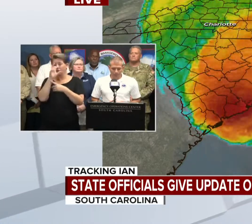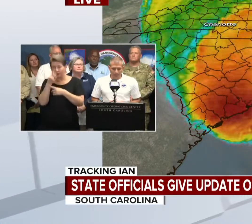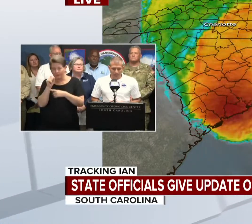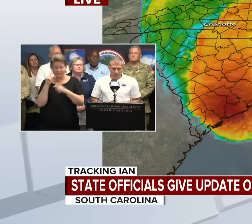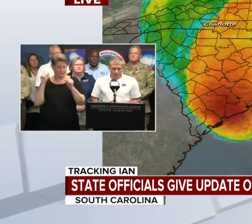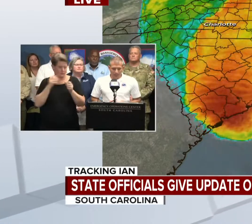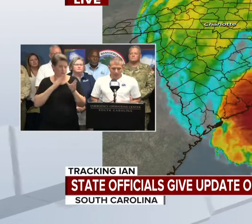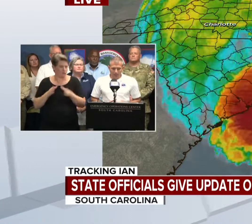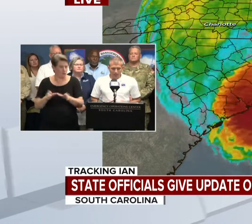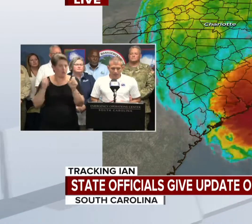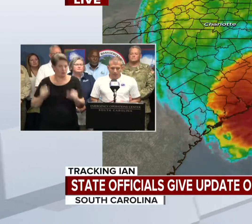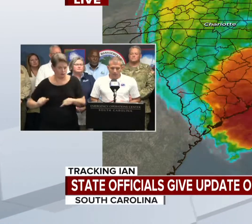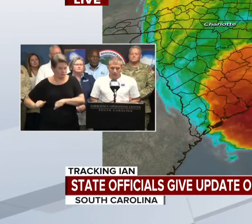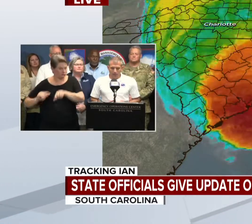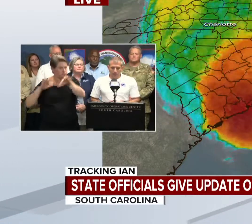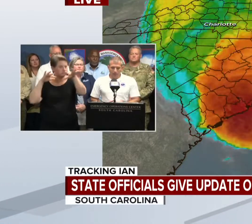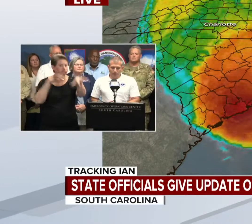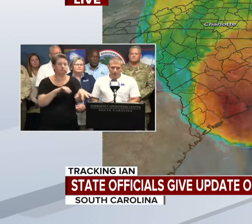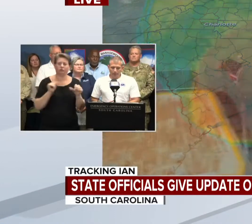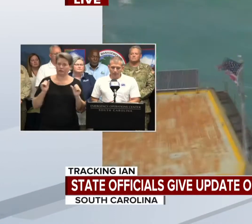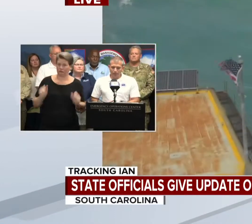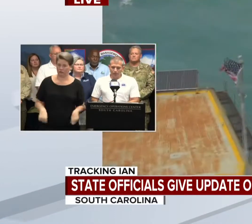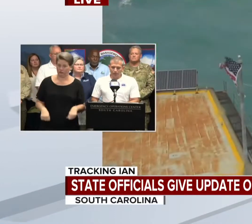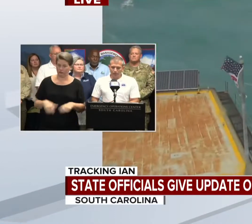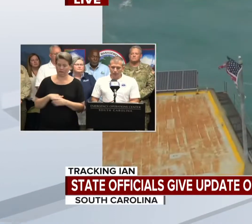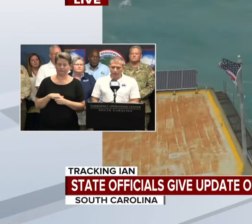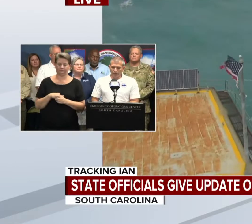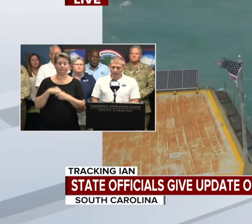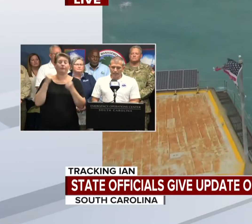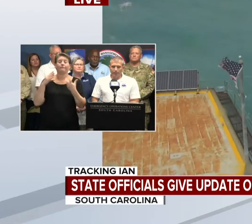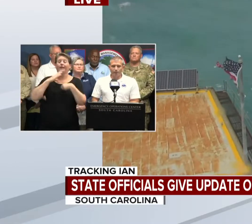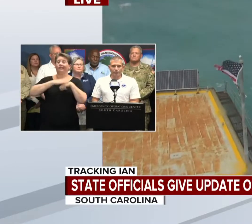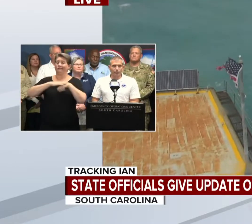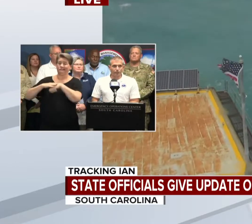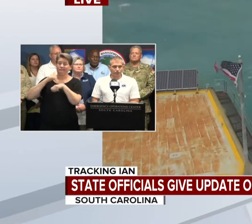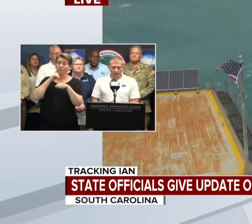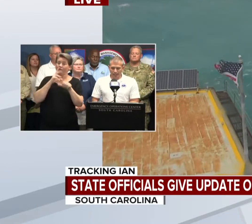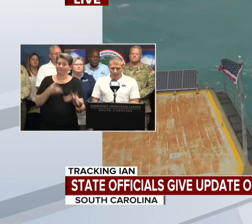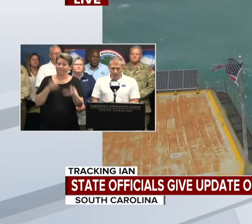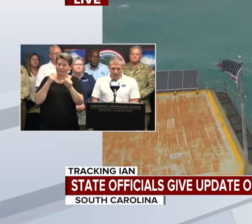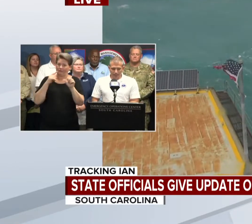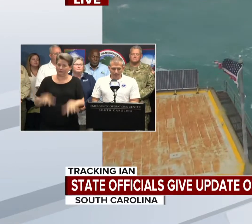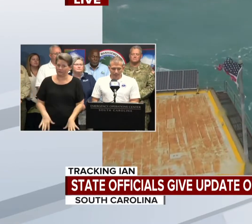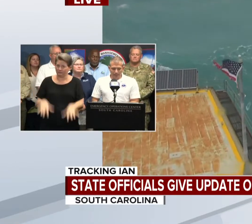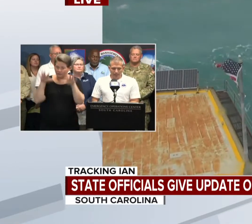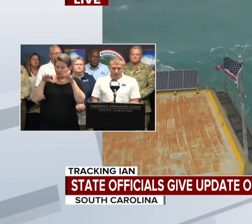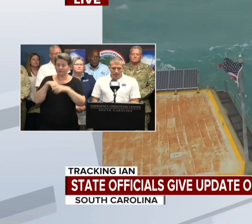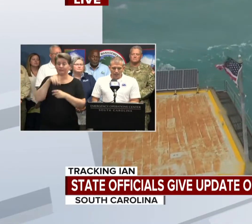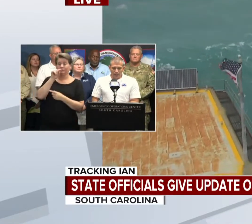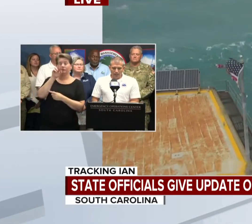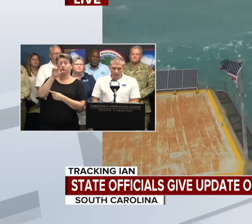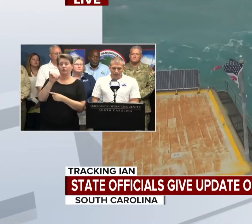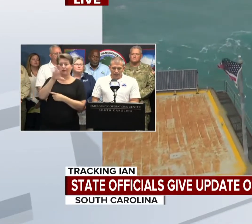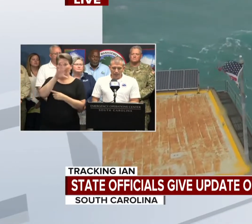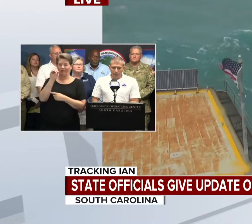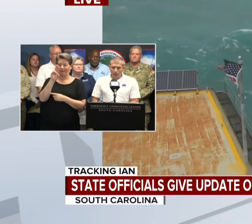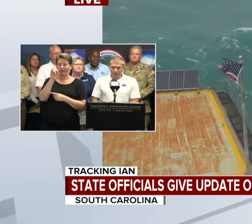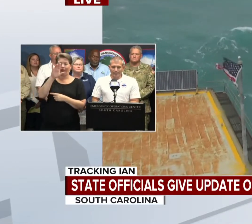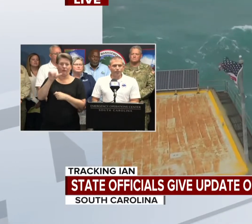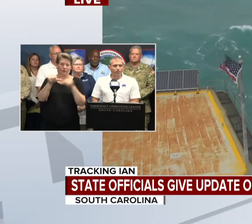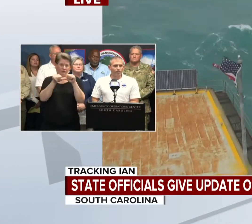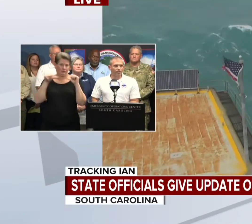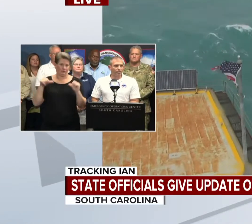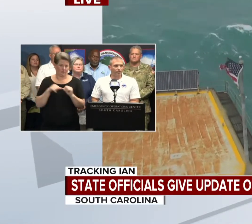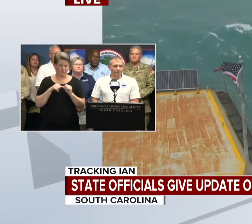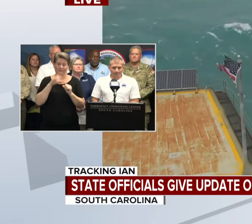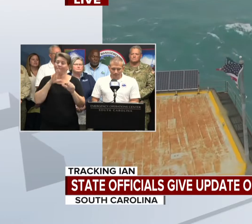impassable. Heavy rain is also ongoing, with many flash flood warnings right now in the Charleston Tri-County area. The flooding threat will